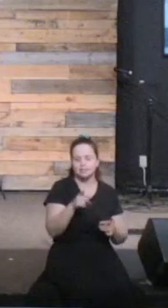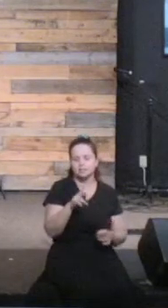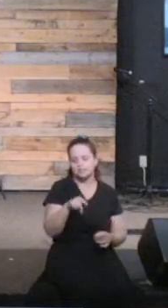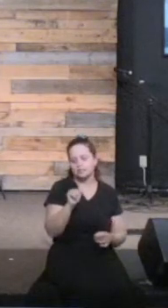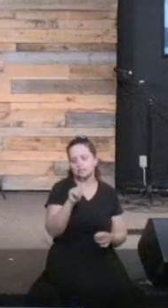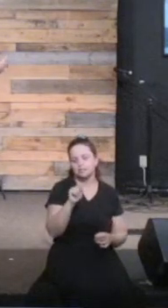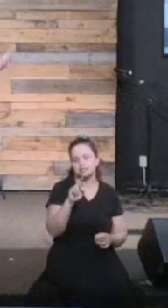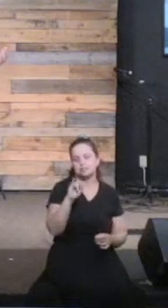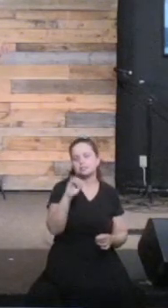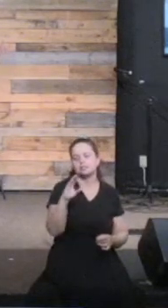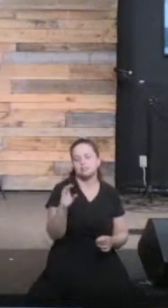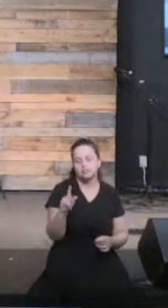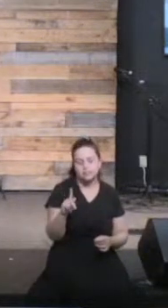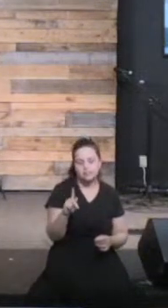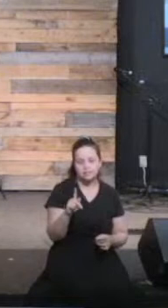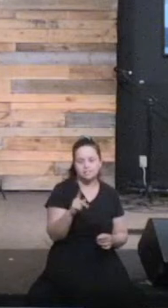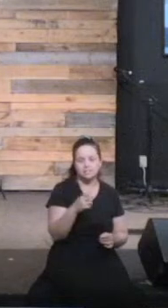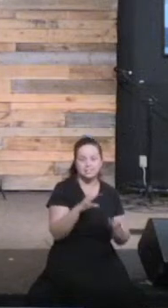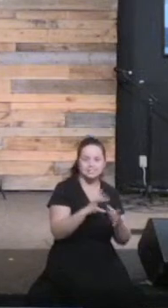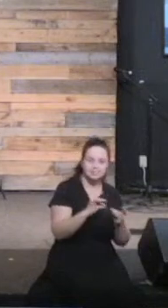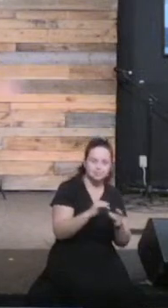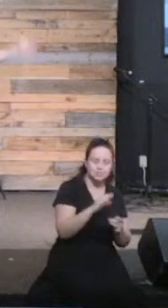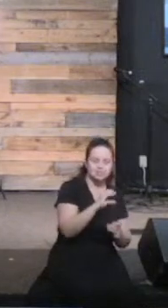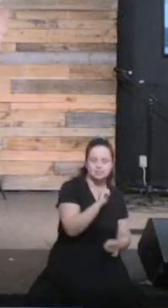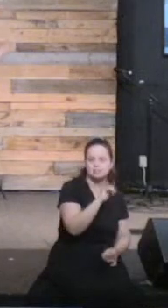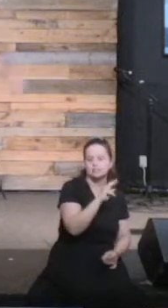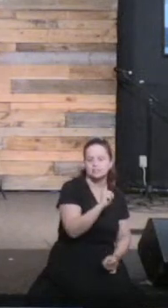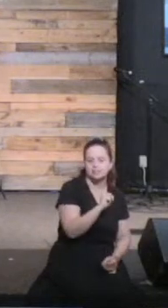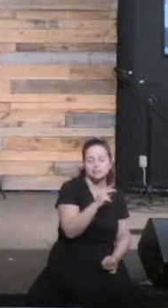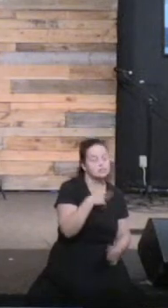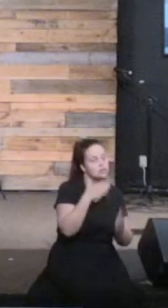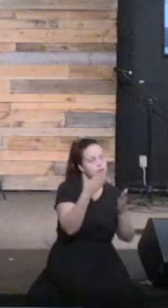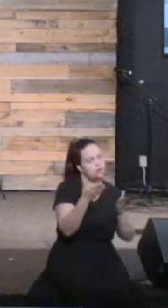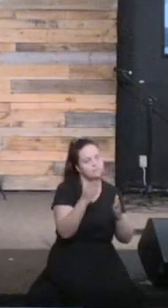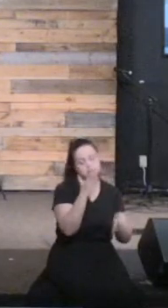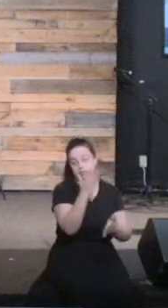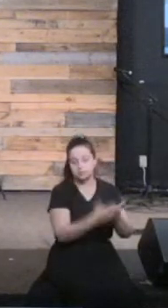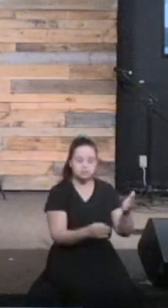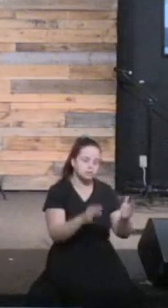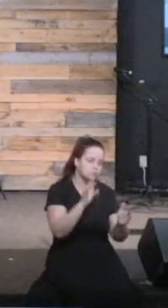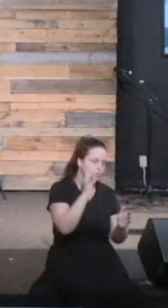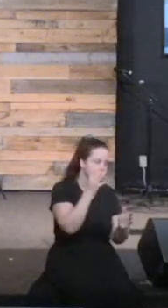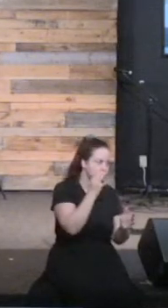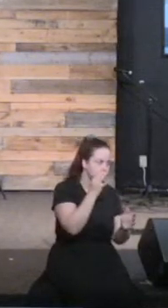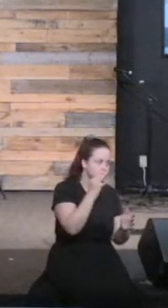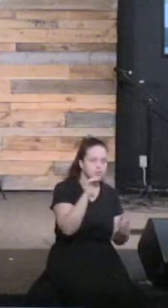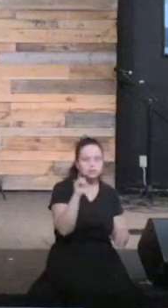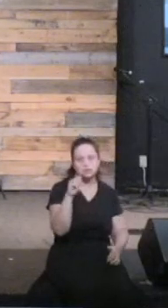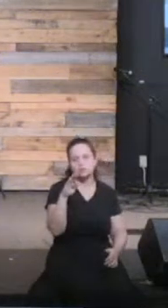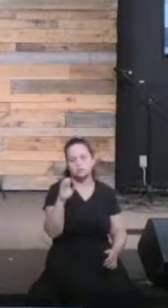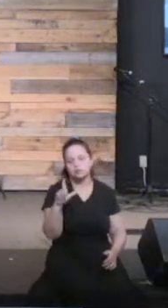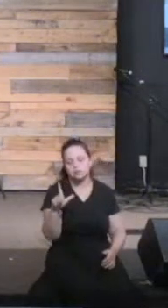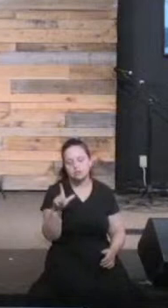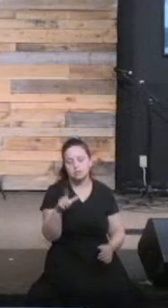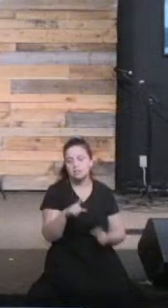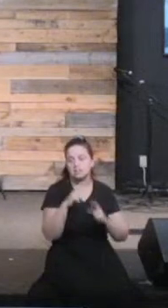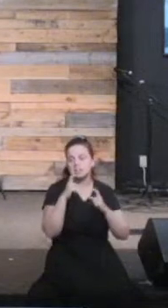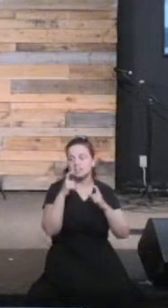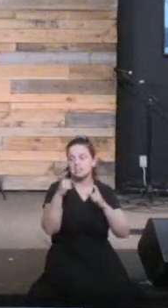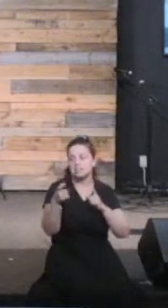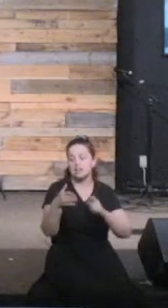easier you know you know Kane offers some of the fruit Abel gave the fatty portions because